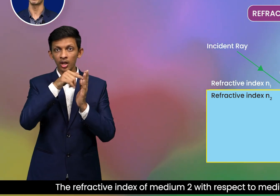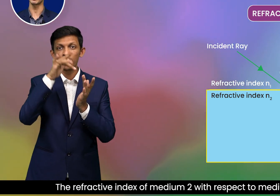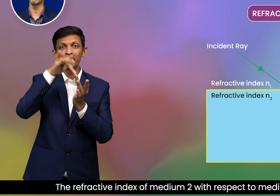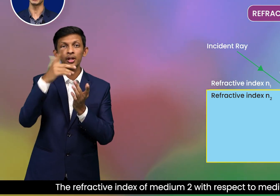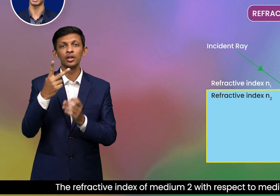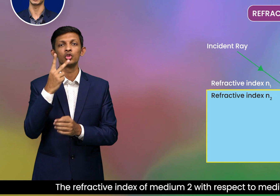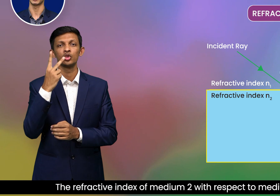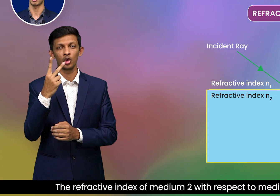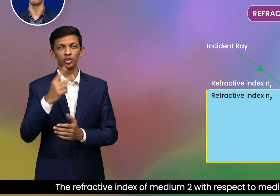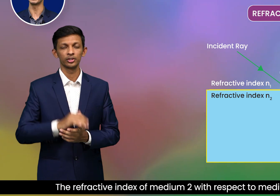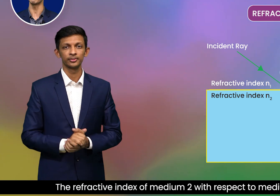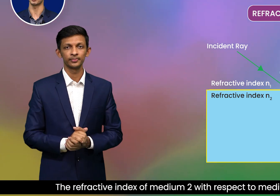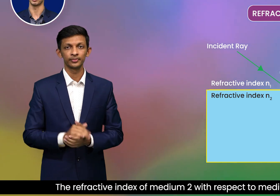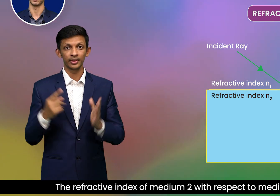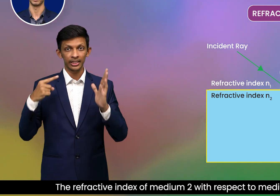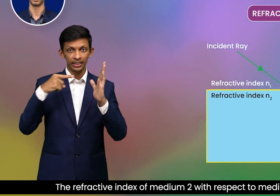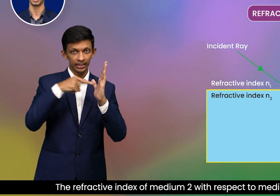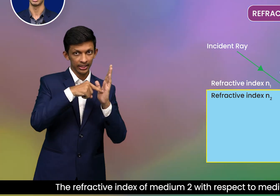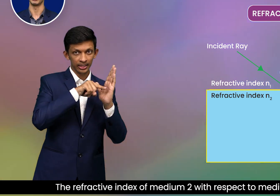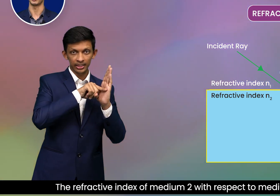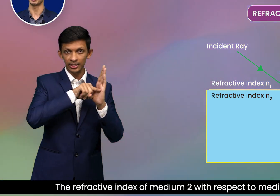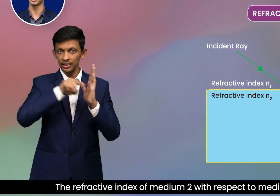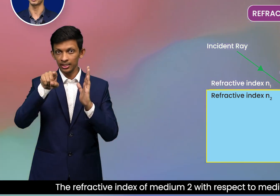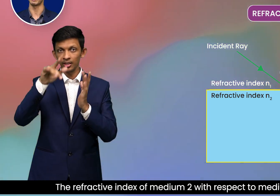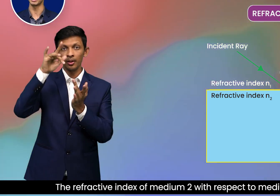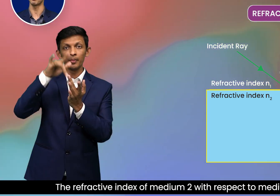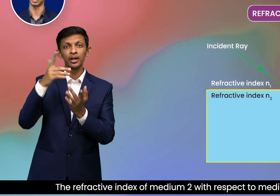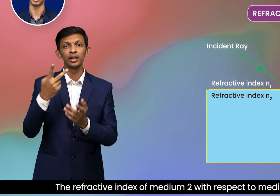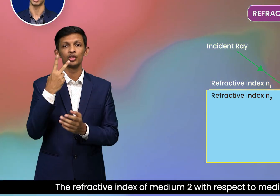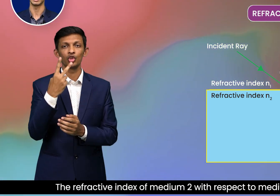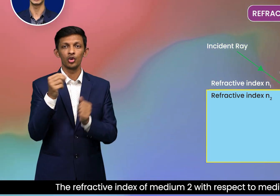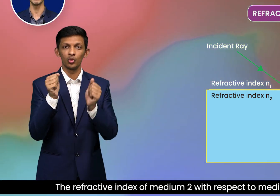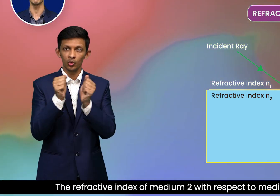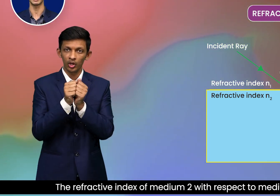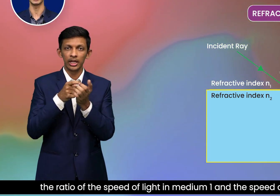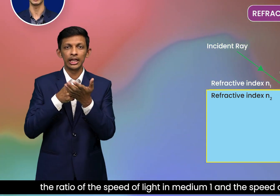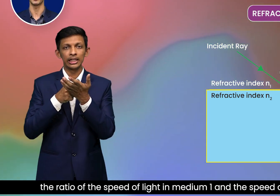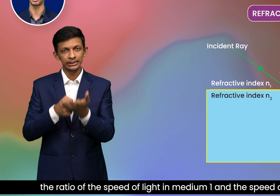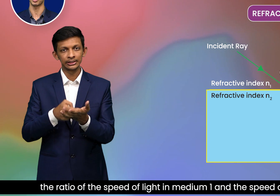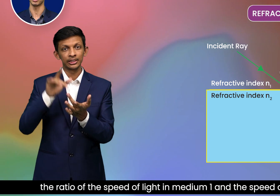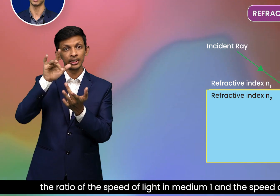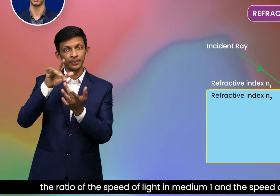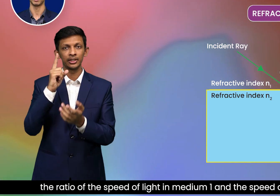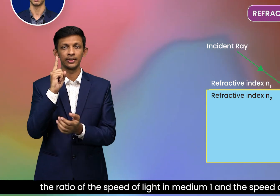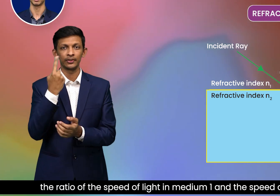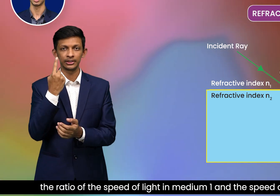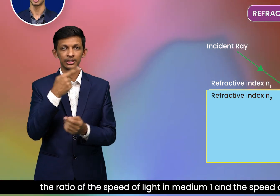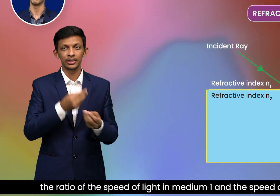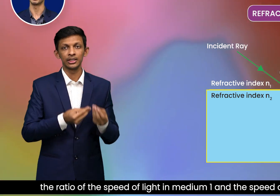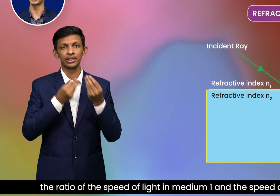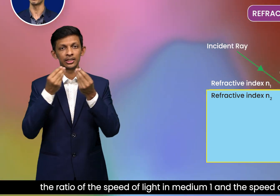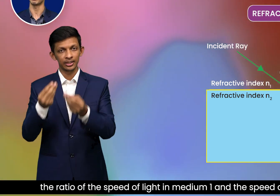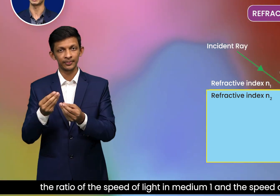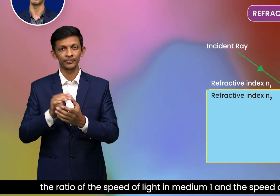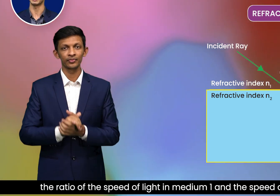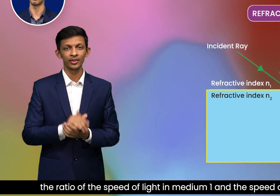The refractive index of medium 2 with respect to medium 1 is given by the ratio of